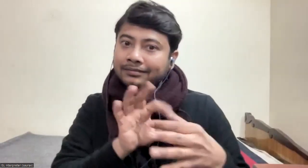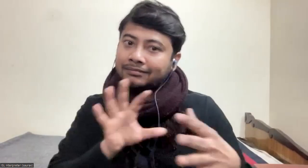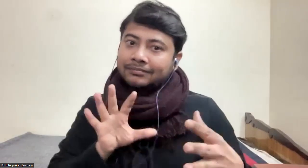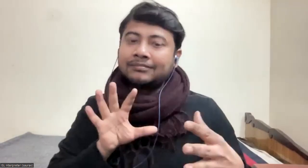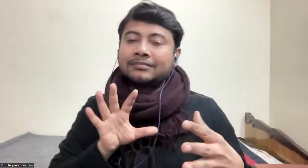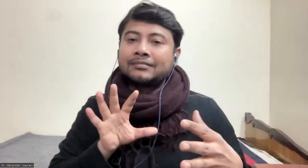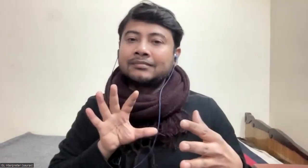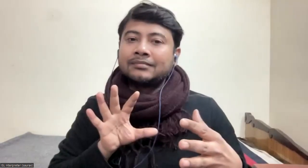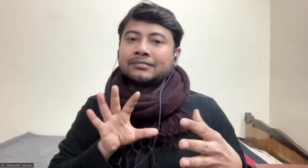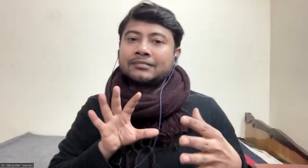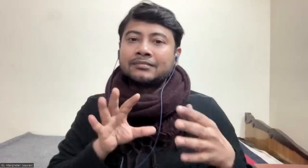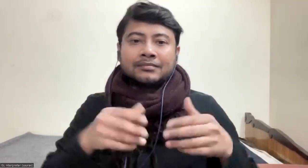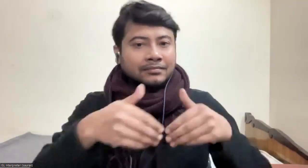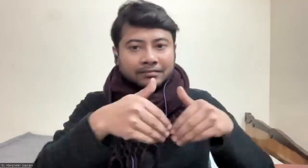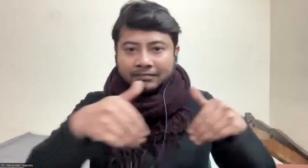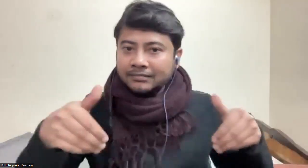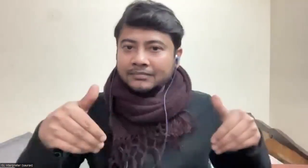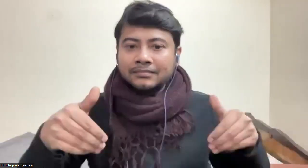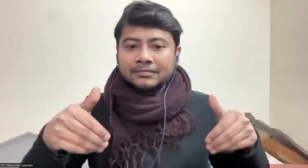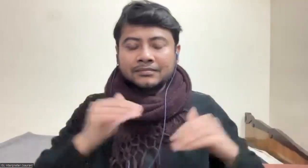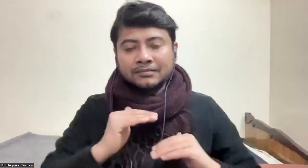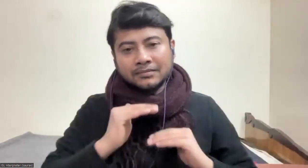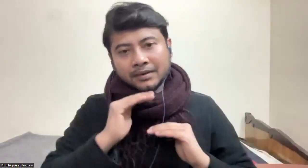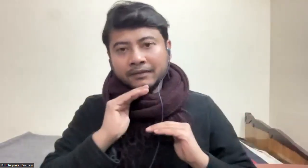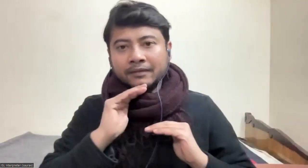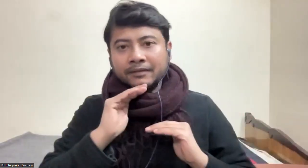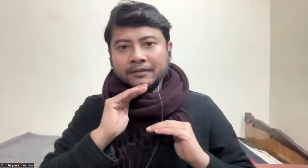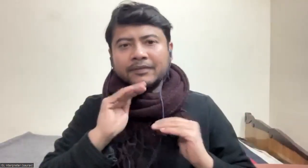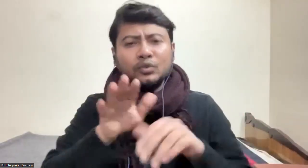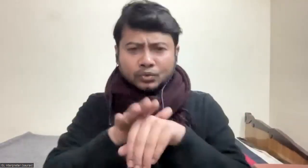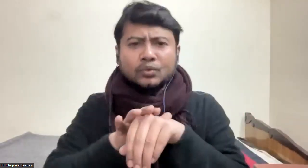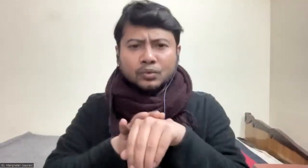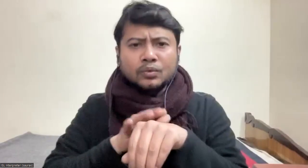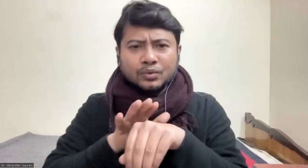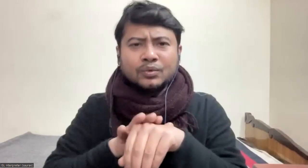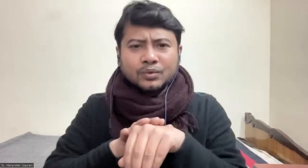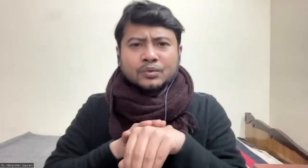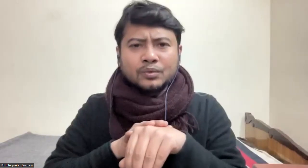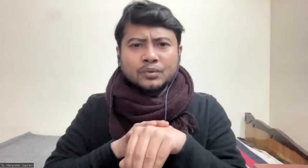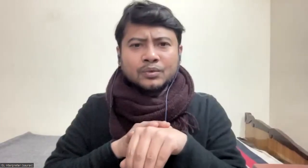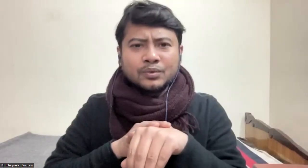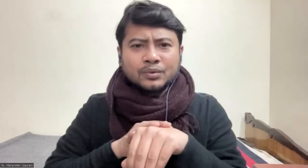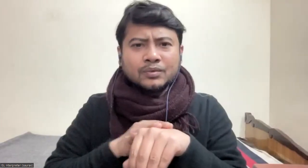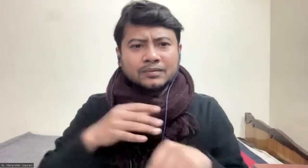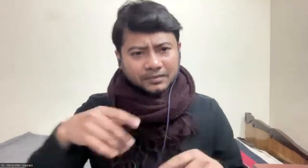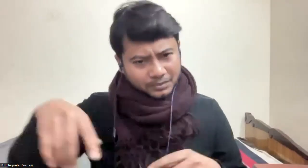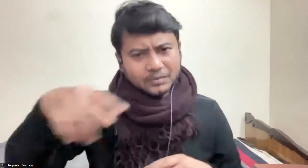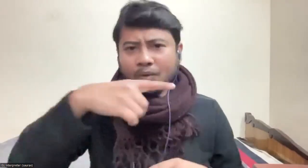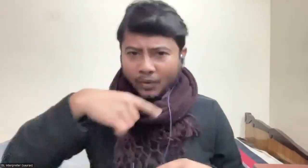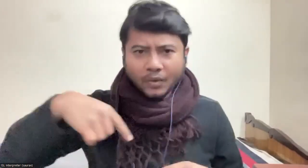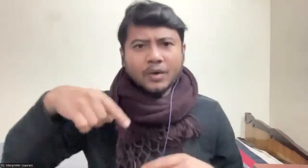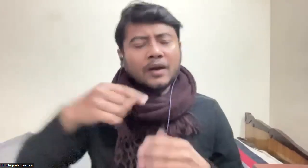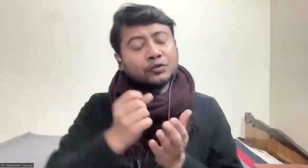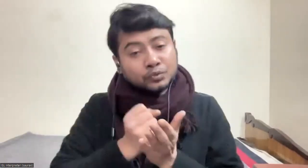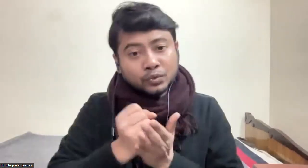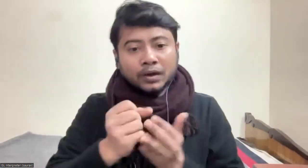Like how we should realize that we should slowly start distancing us from this material thing.